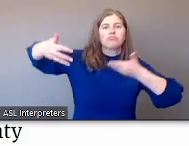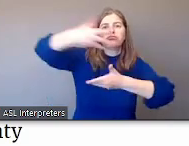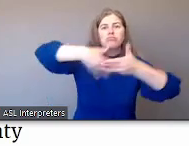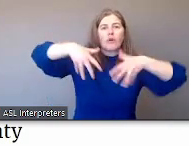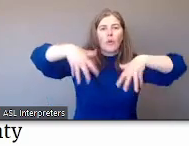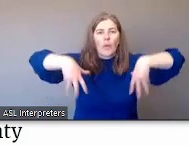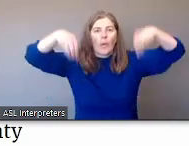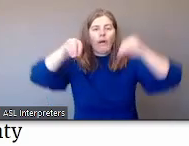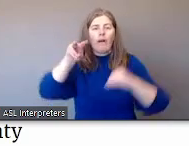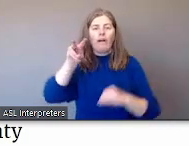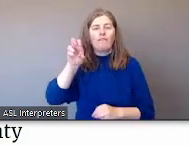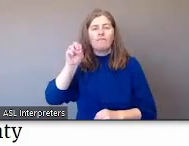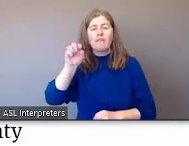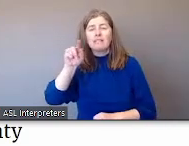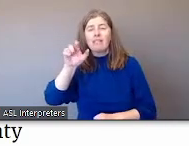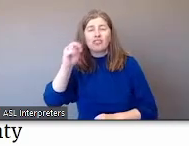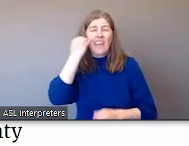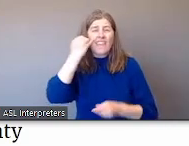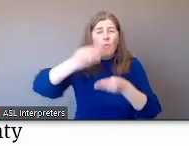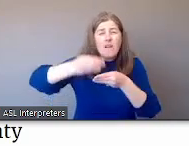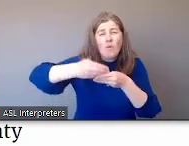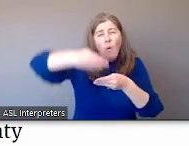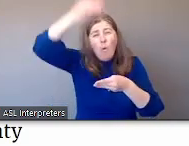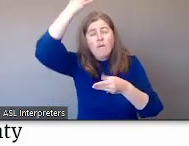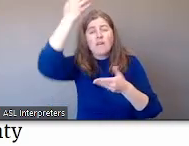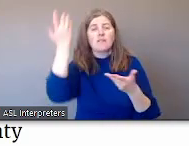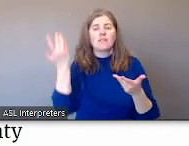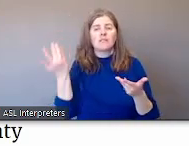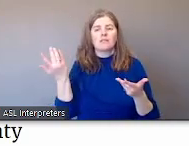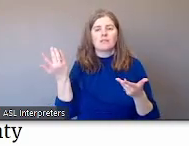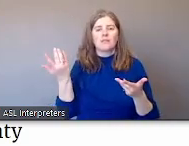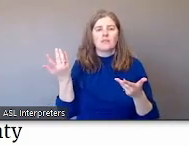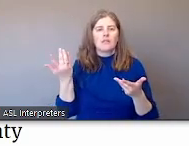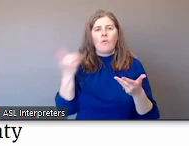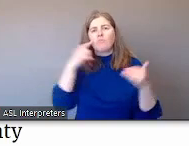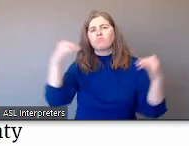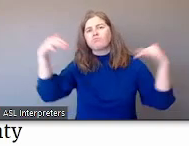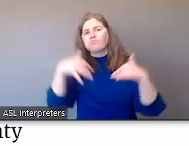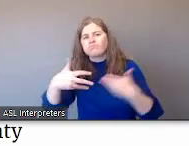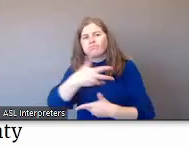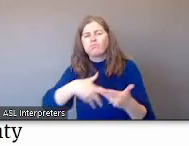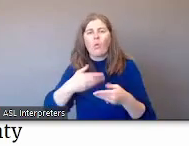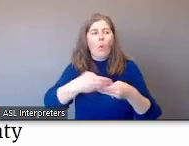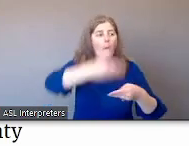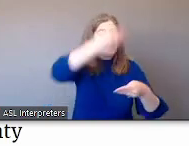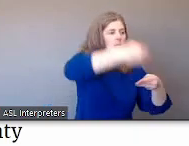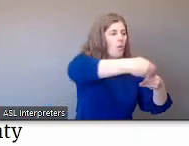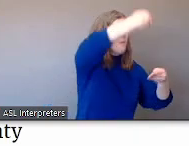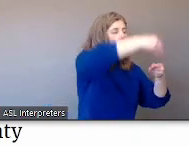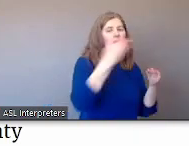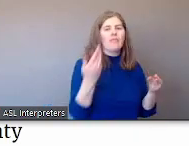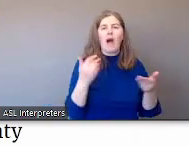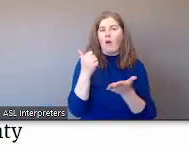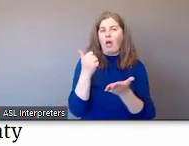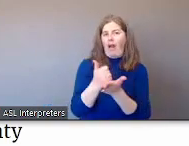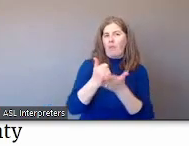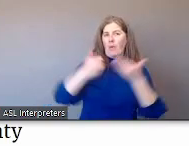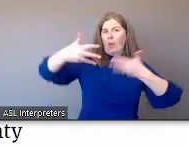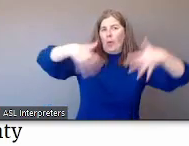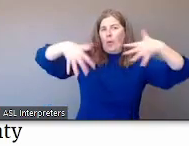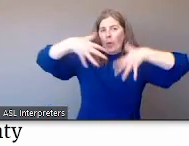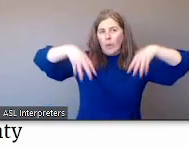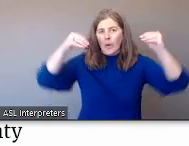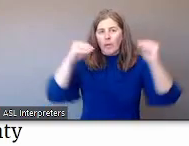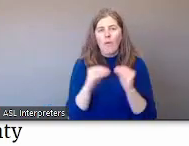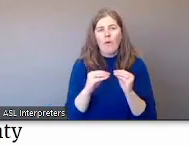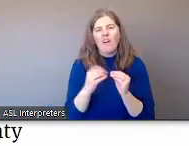opening a window, excuse me, for an indoor gathering or other things like that, that can be quite helpful. And of course, no